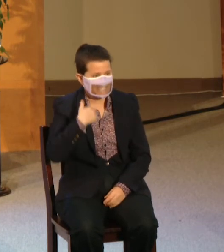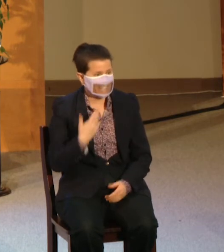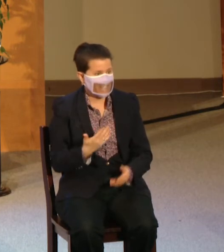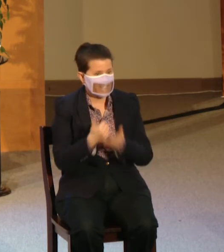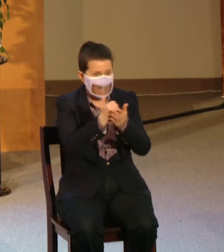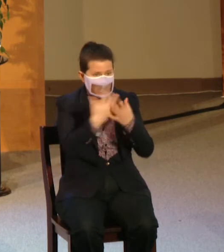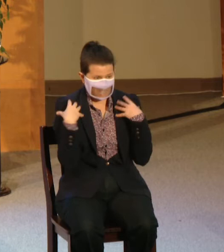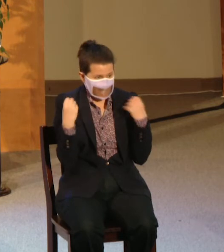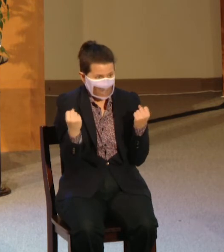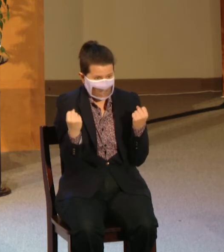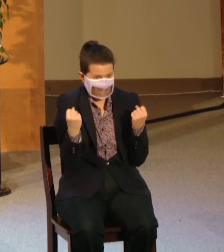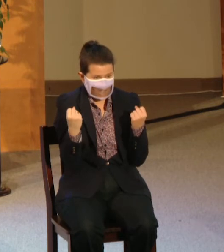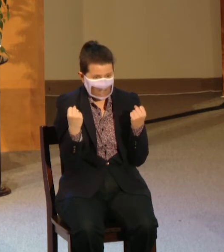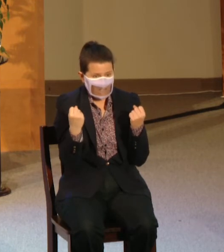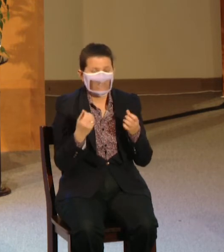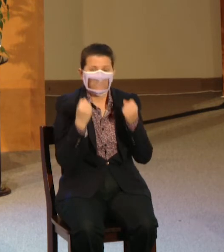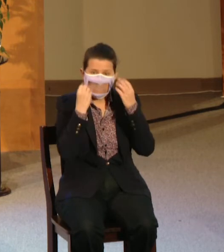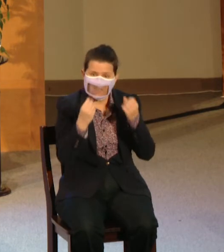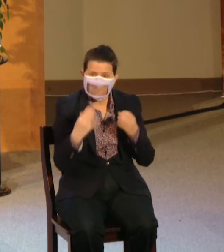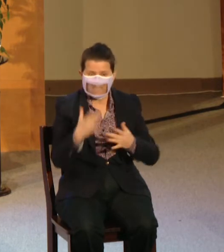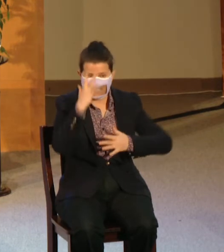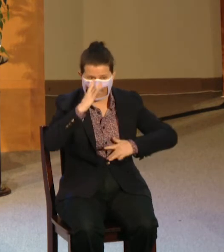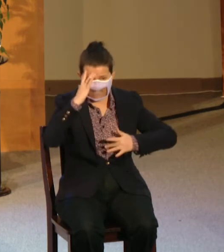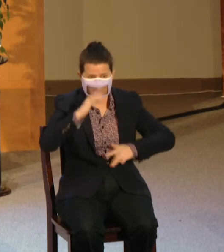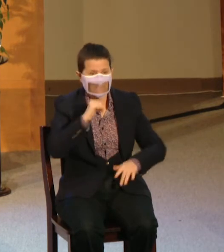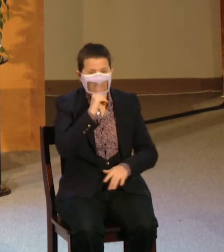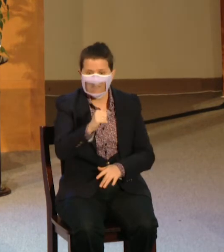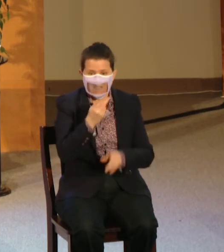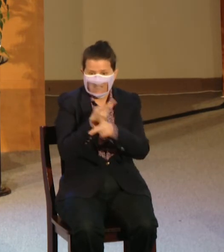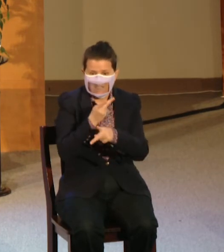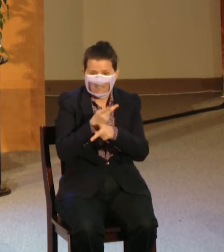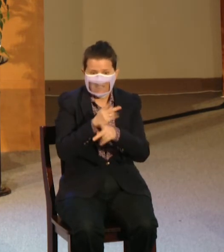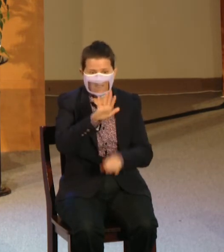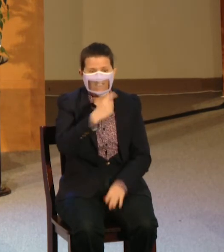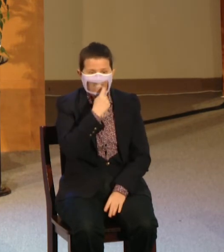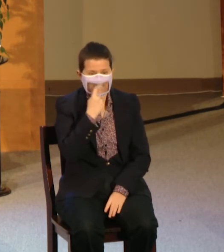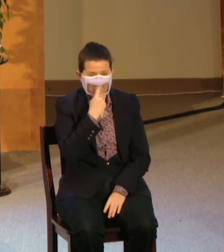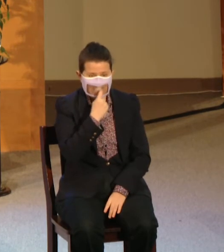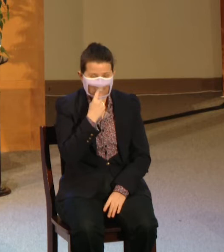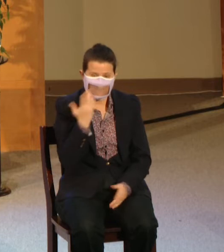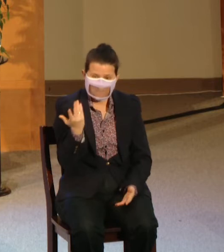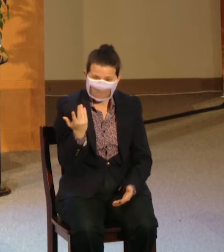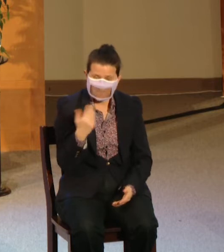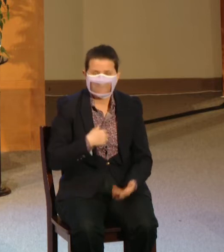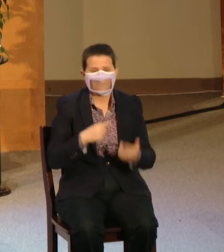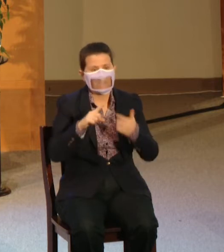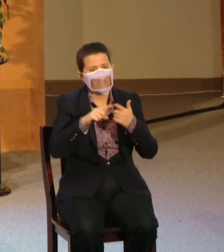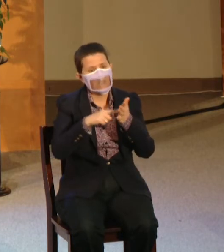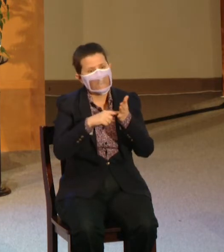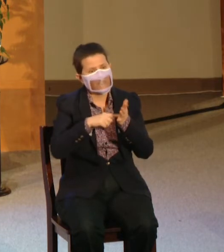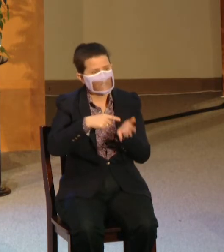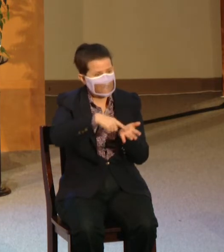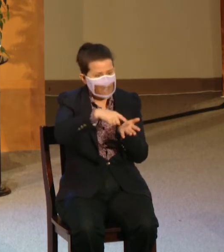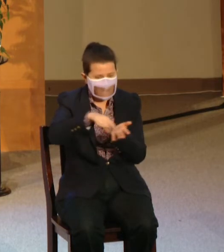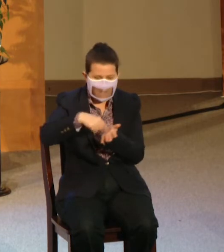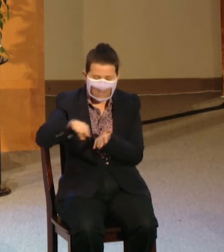of diseases that are caused by not taking care of your teeth. Paying your bills. You know, nobody likes